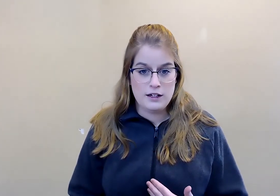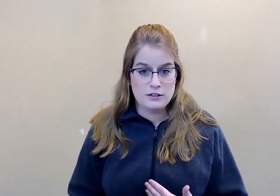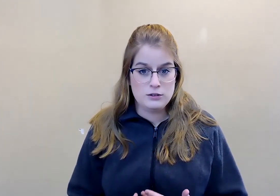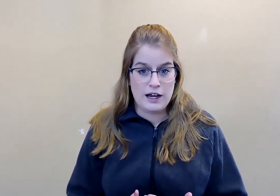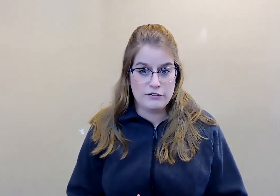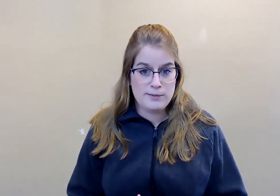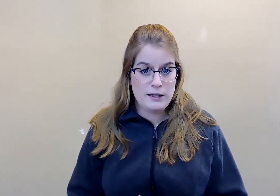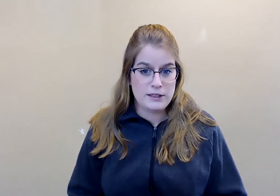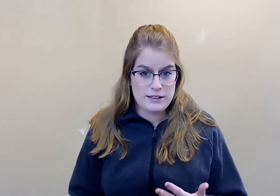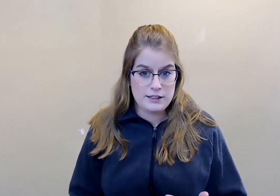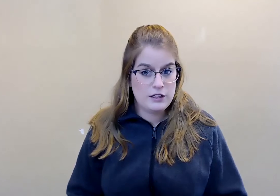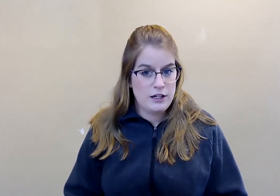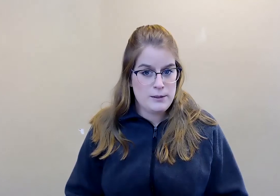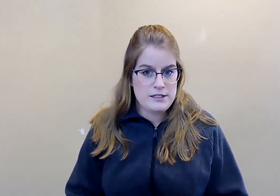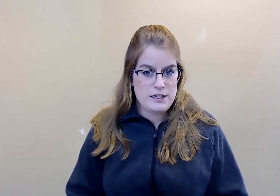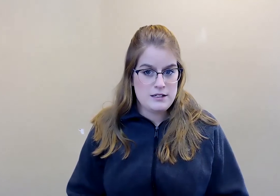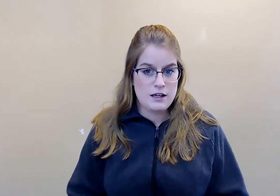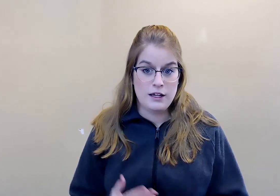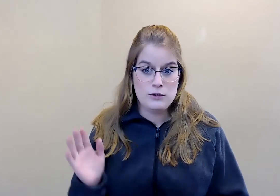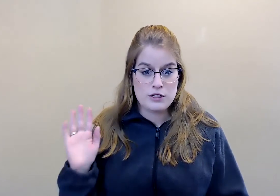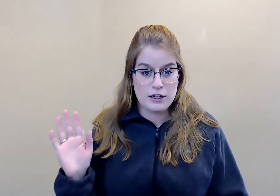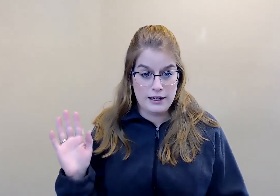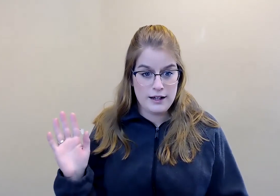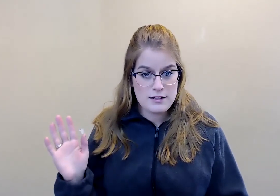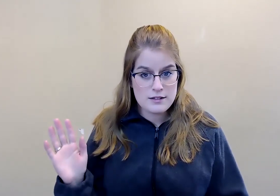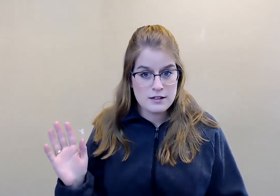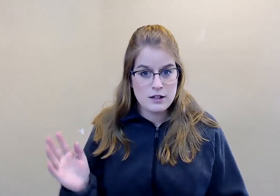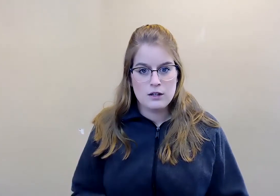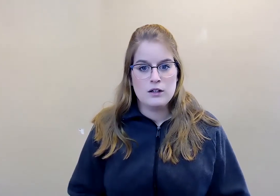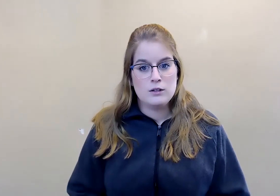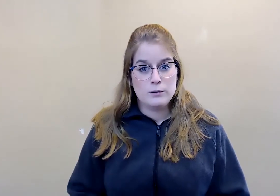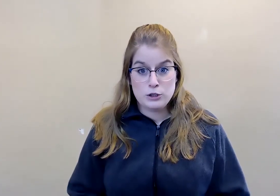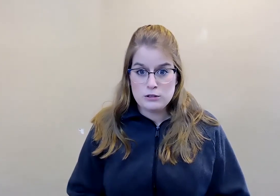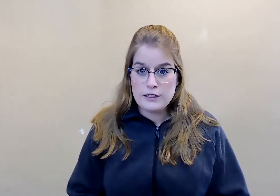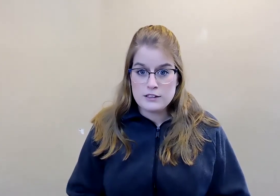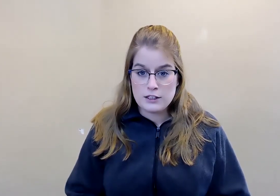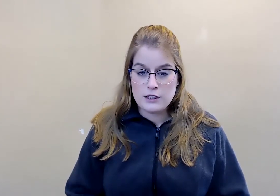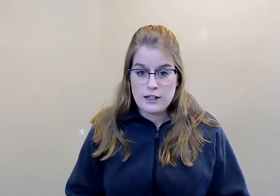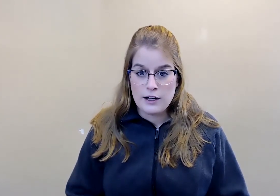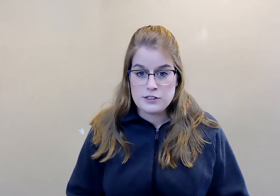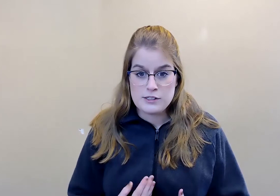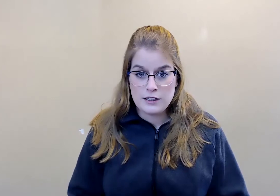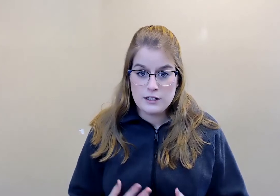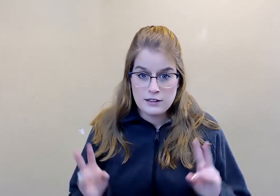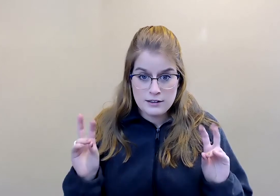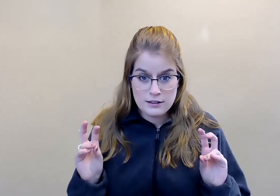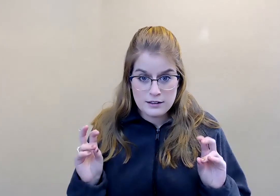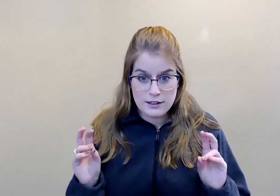do the alphabet, when they sing their ABCs, they use their hands? Would you like to learn how to sing